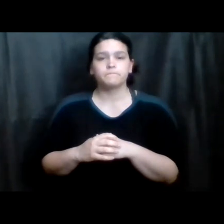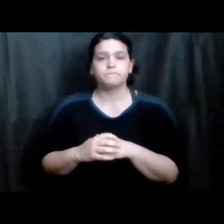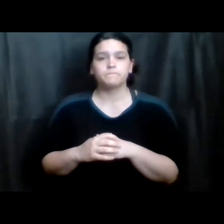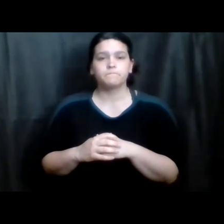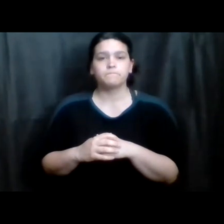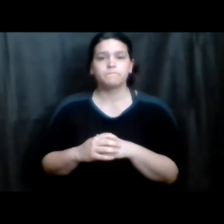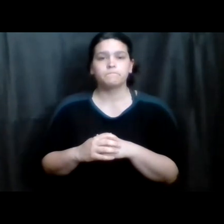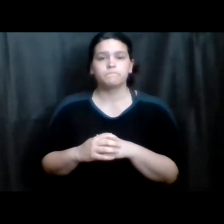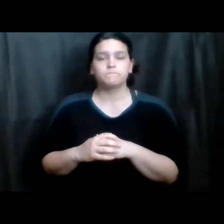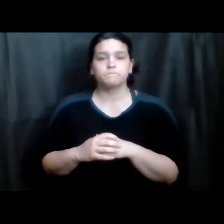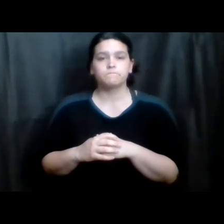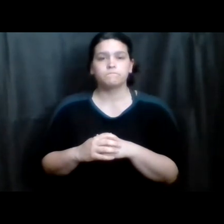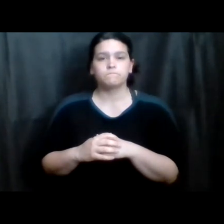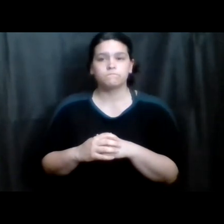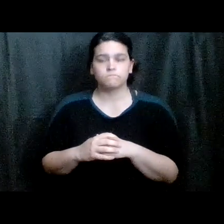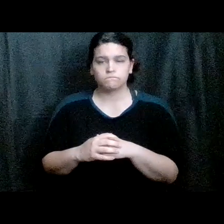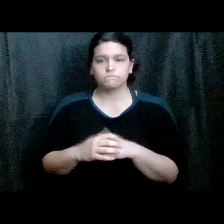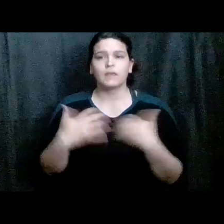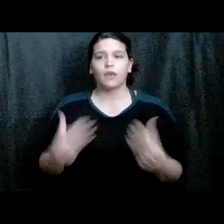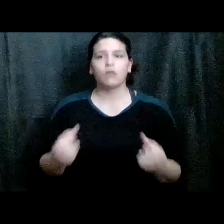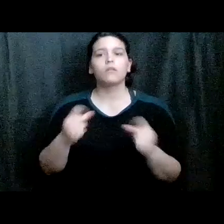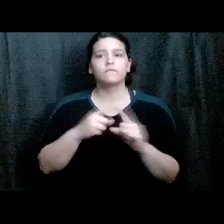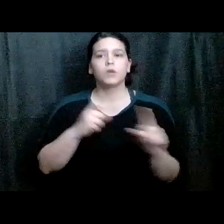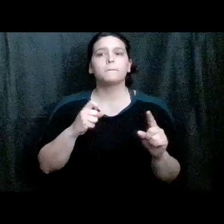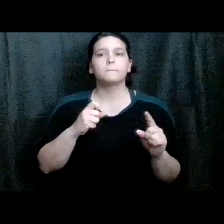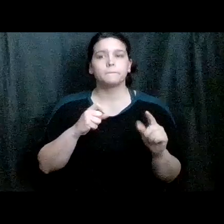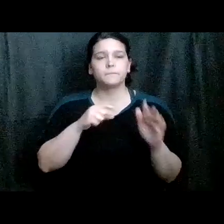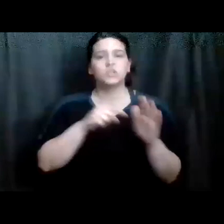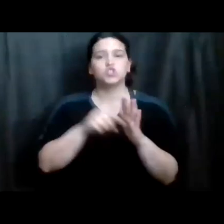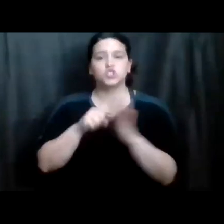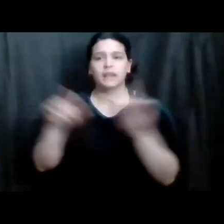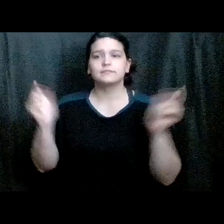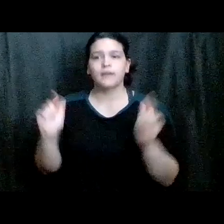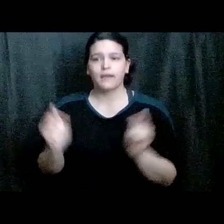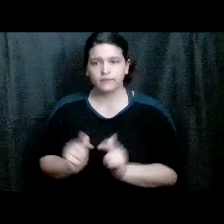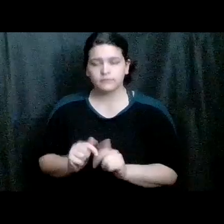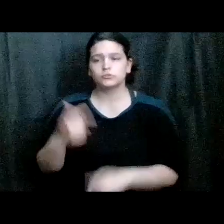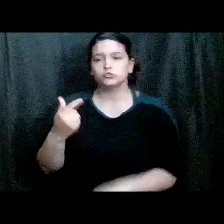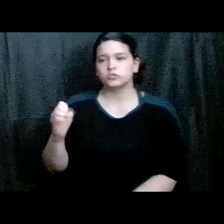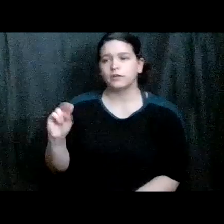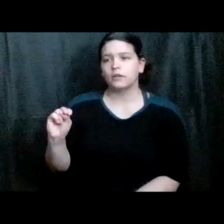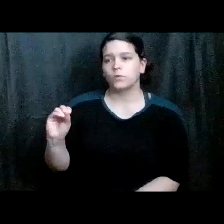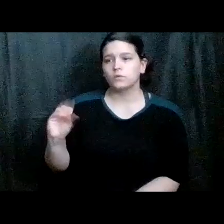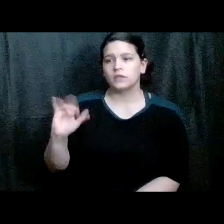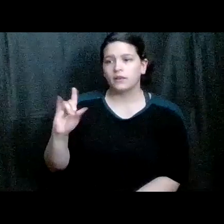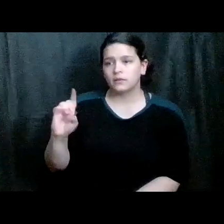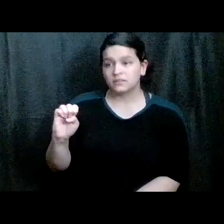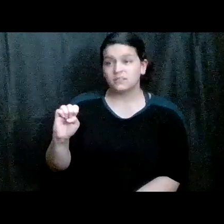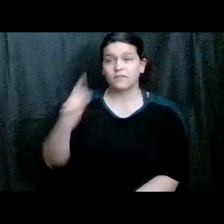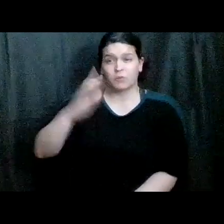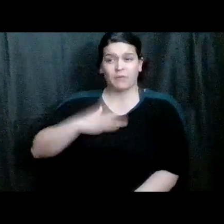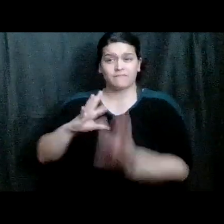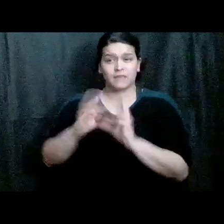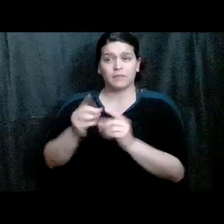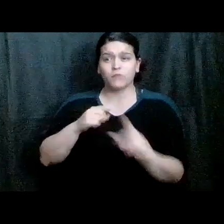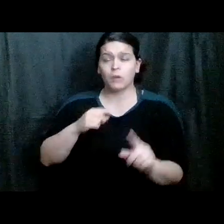Come forth from genocide. And to my family from Guatemala,